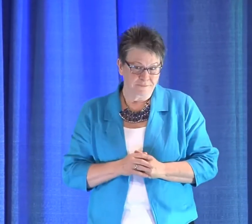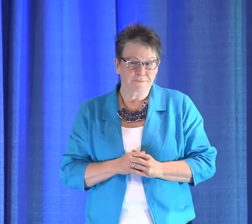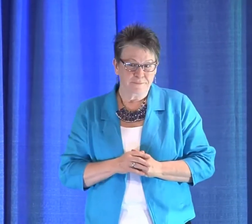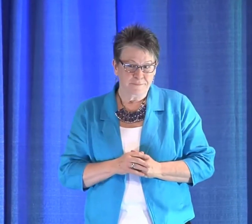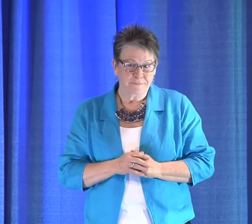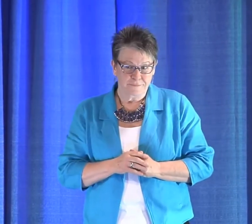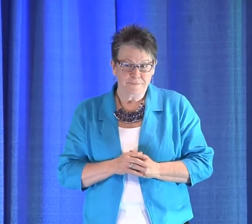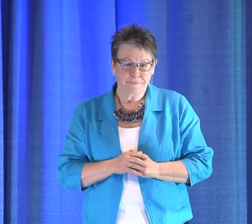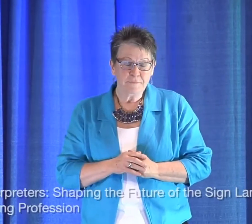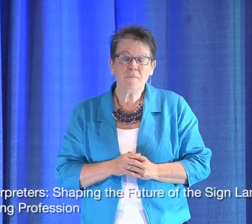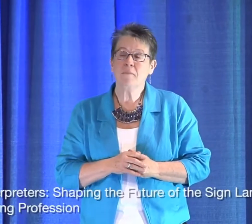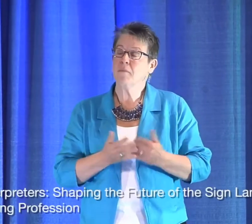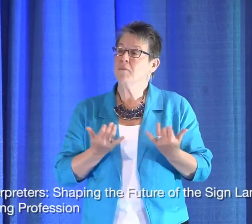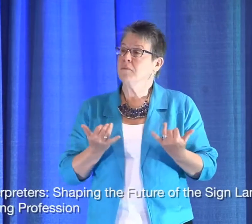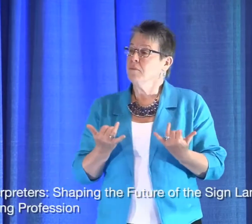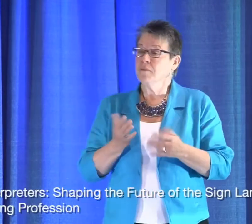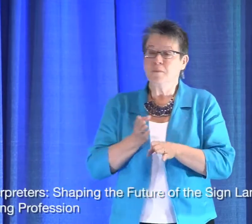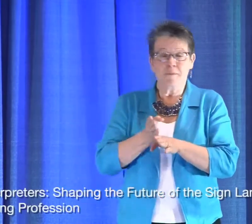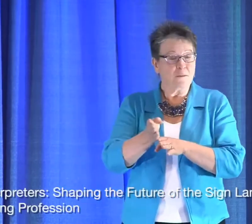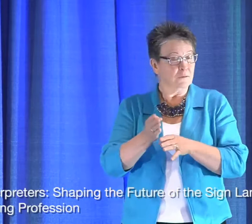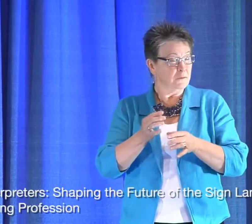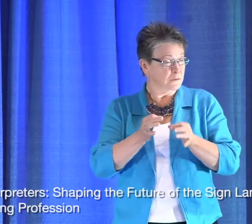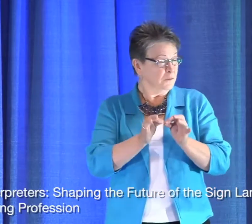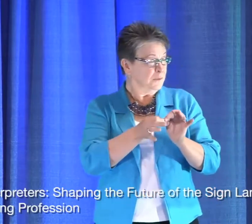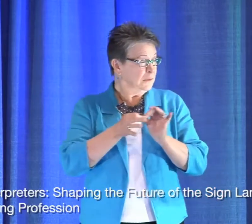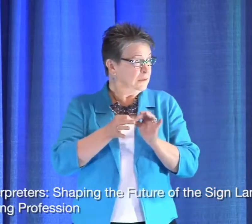Deaf interpreters are changing the way sign language interpreting works.